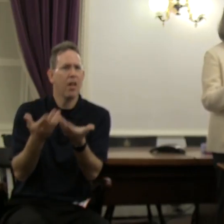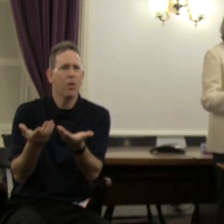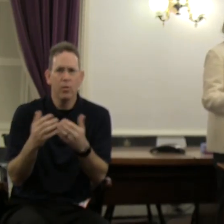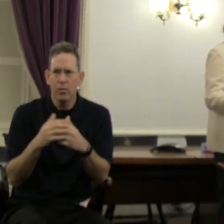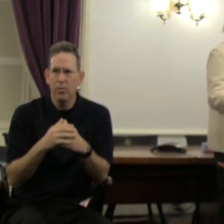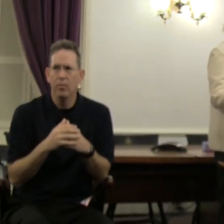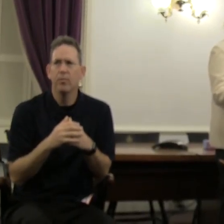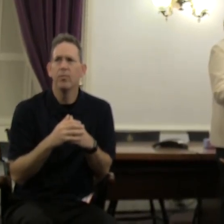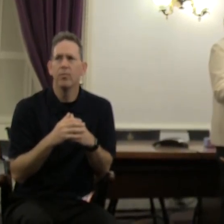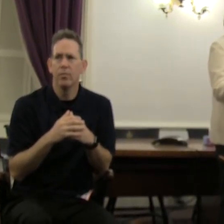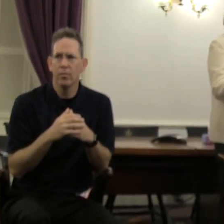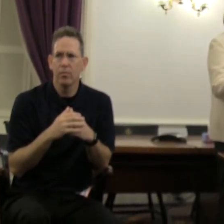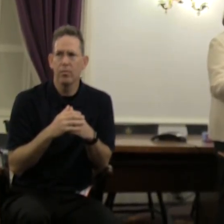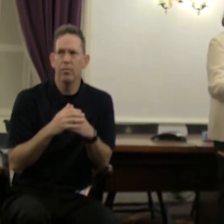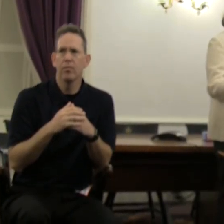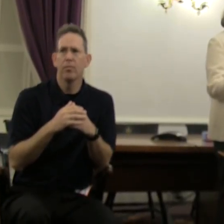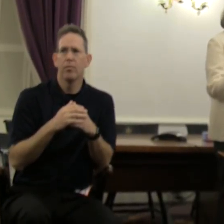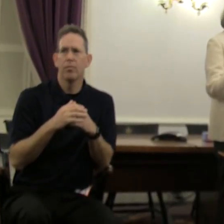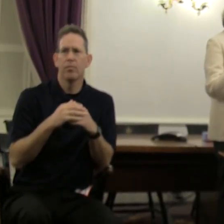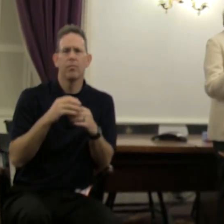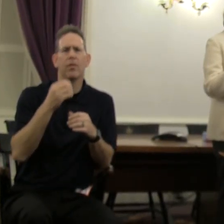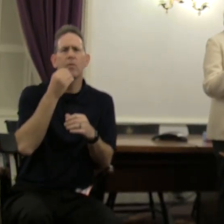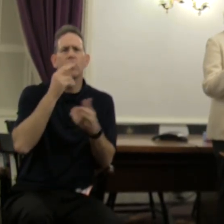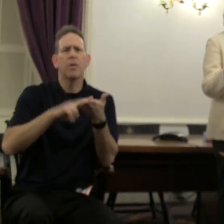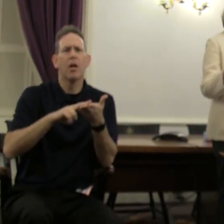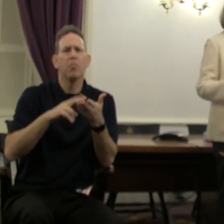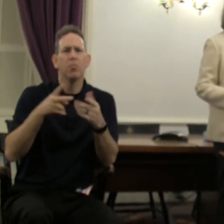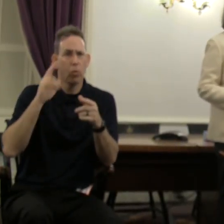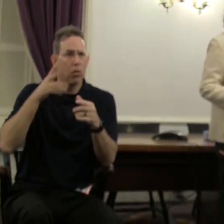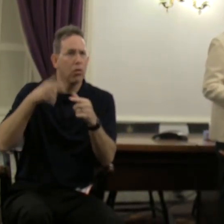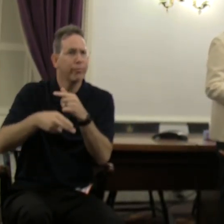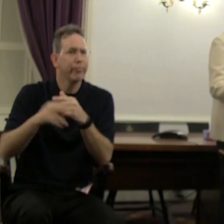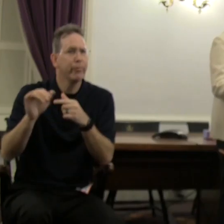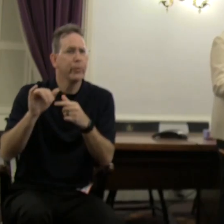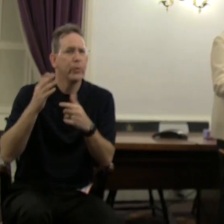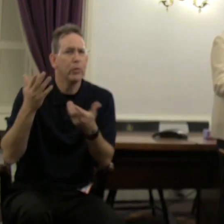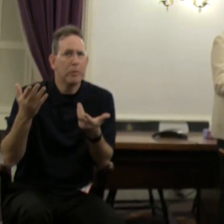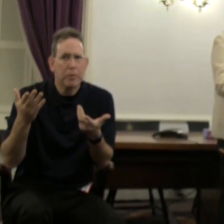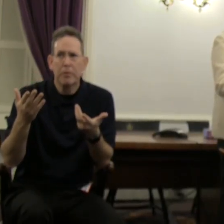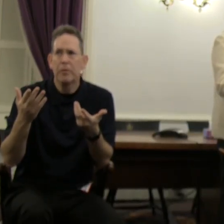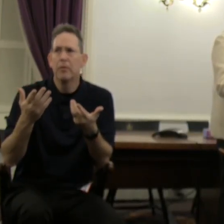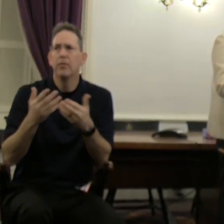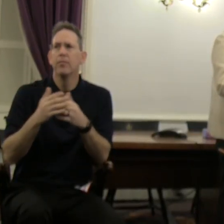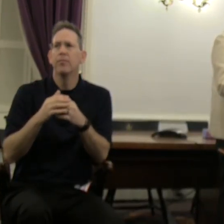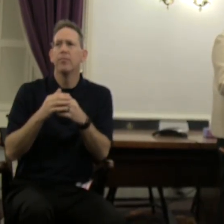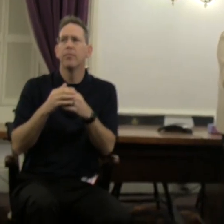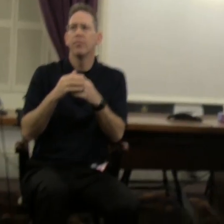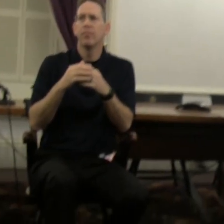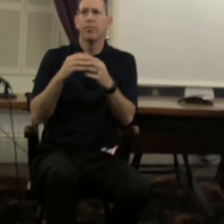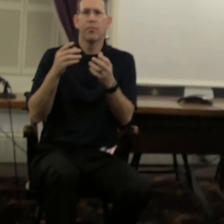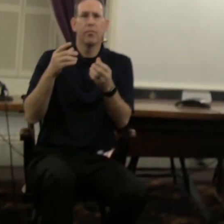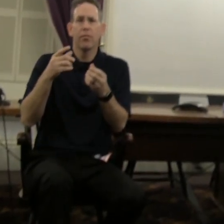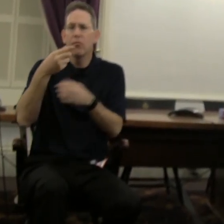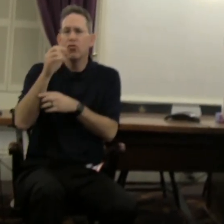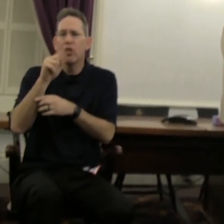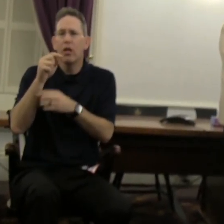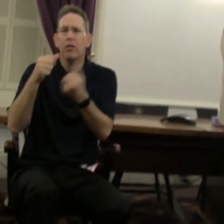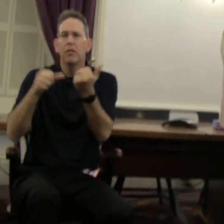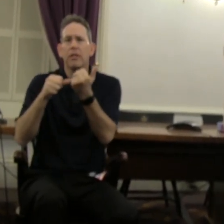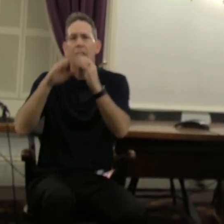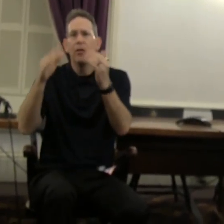SSI recipients who live with others outside of their immediate family to make ends meet. The budget cuts